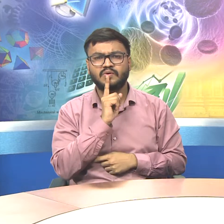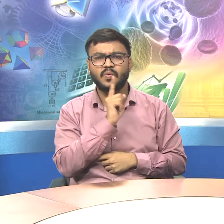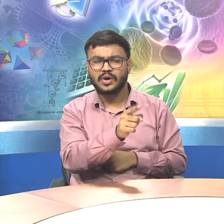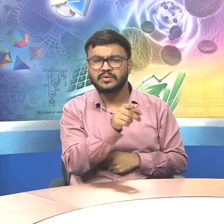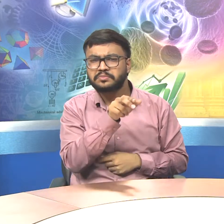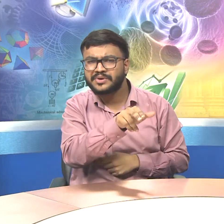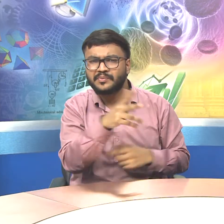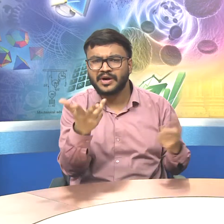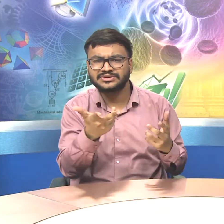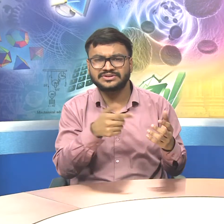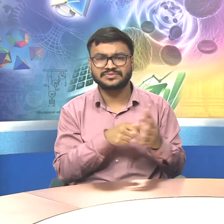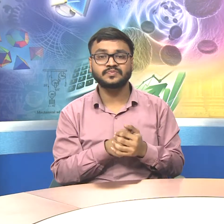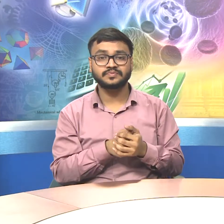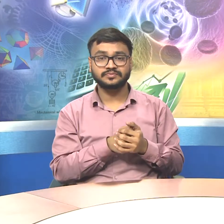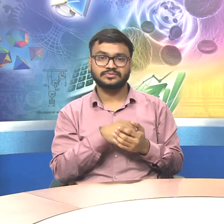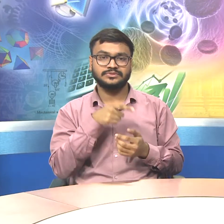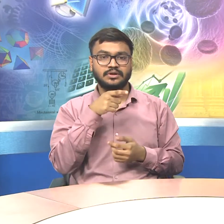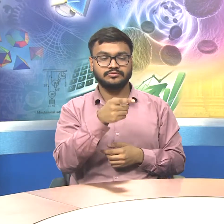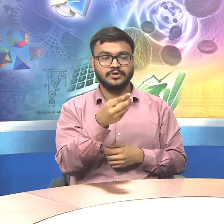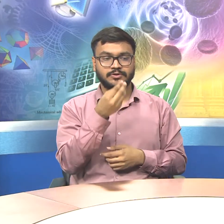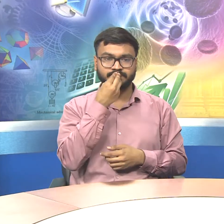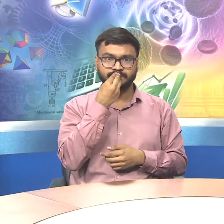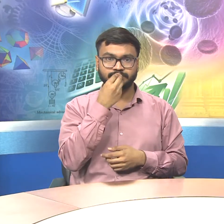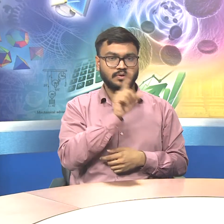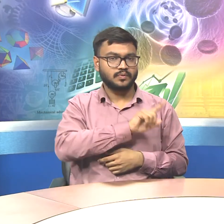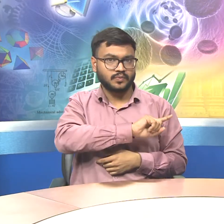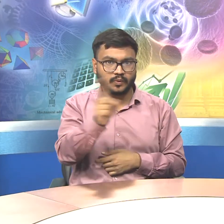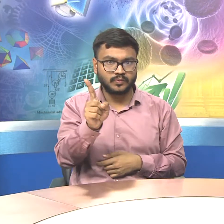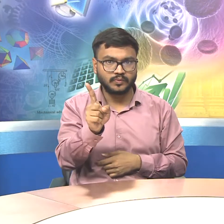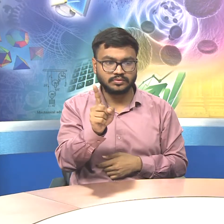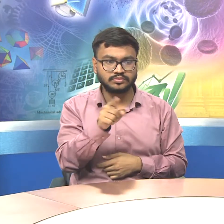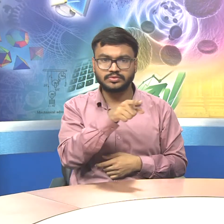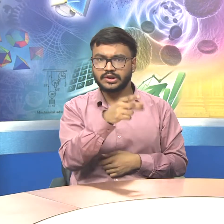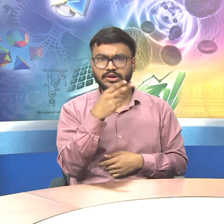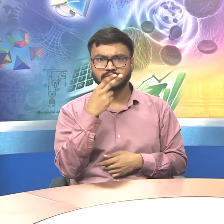something. Second is order or command.